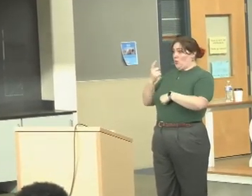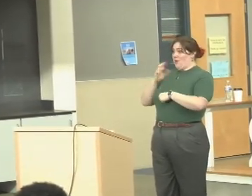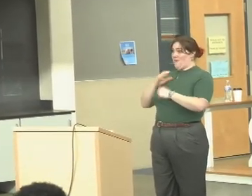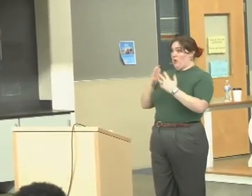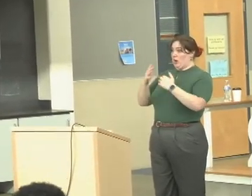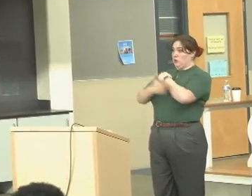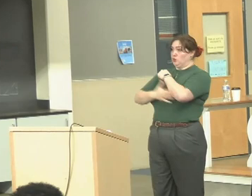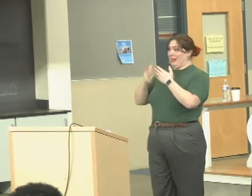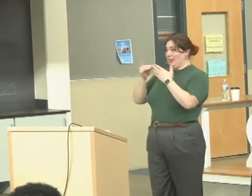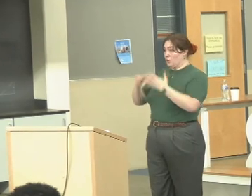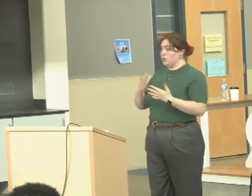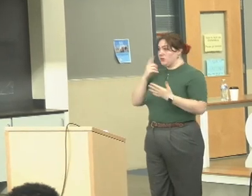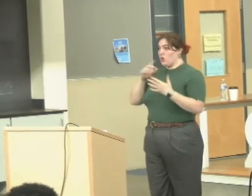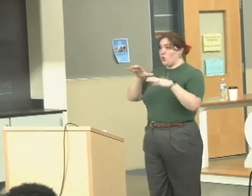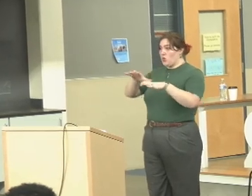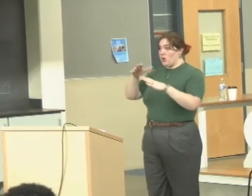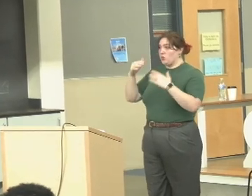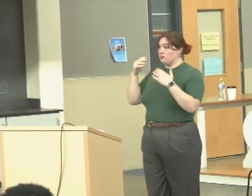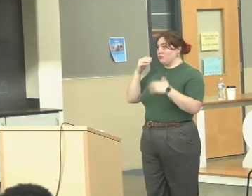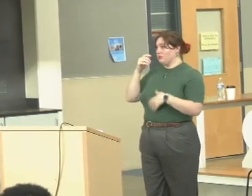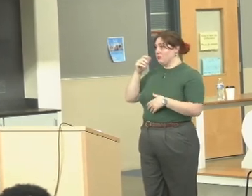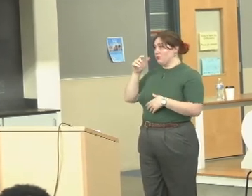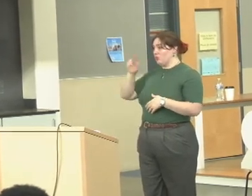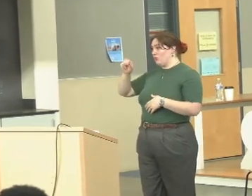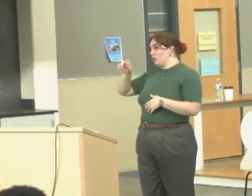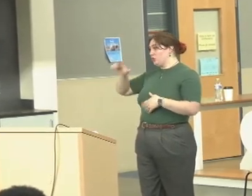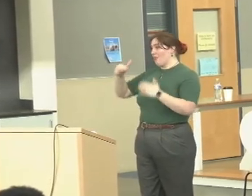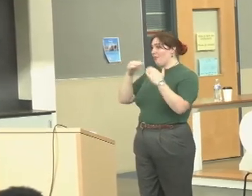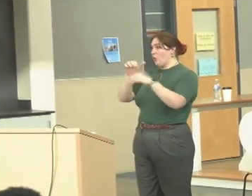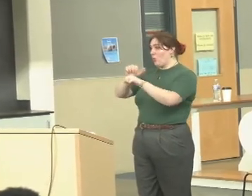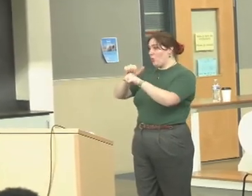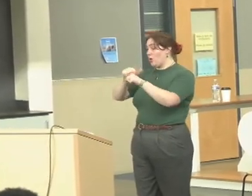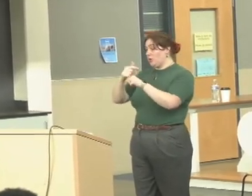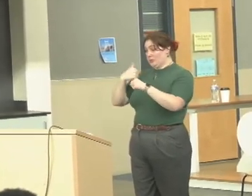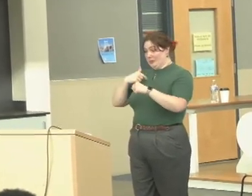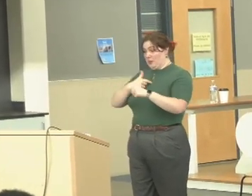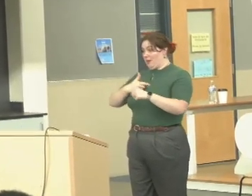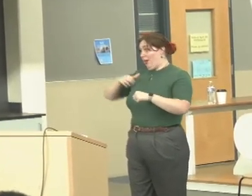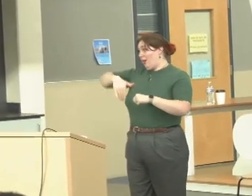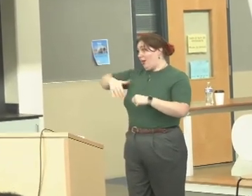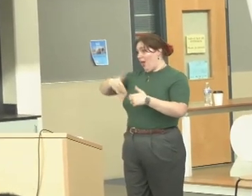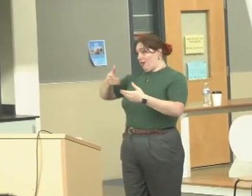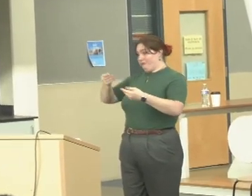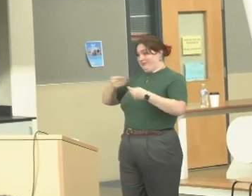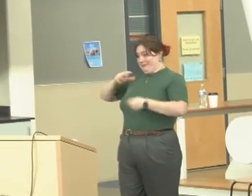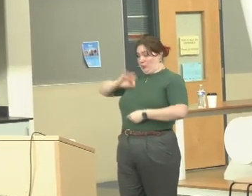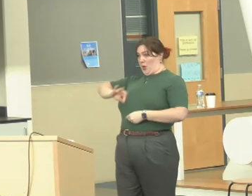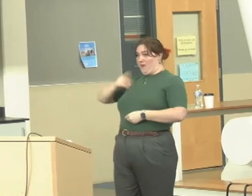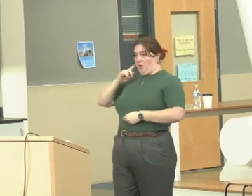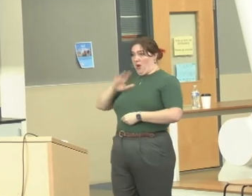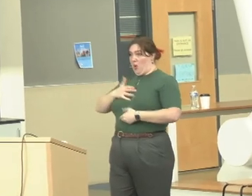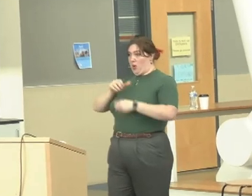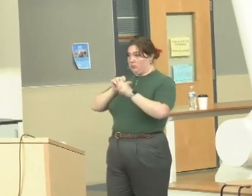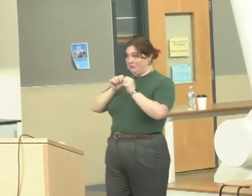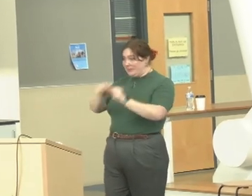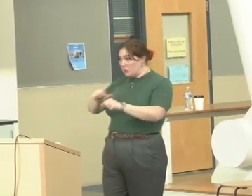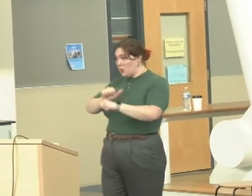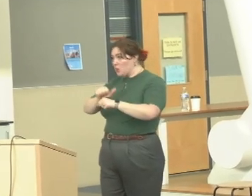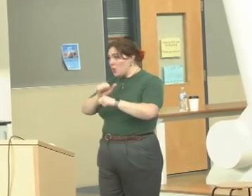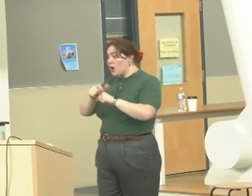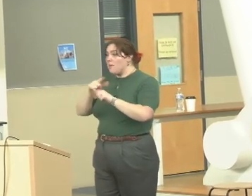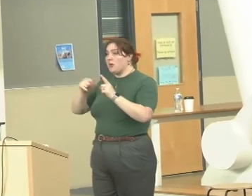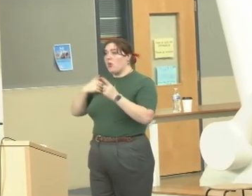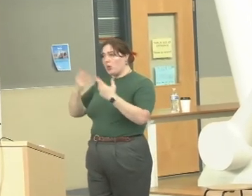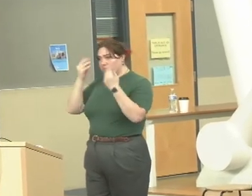identifying doing racial equity work. And so what we haven't done is given ourselves credit for the work that we do on an ongoing basis, but I just want to